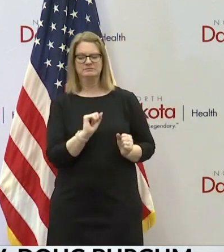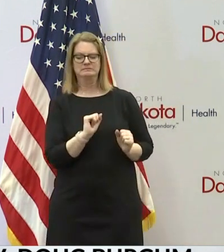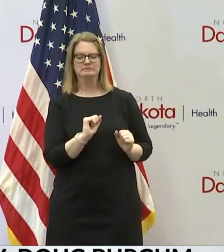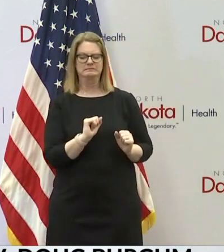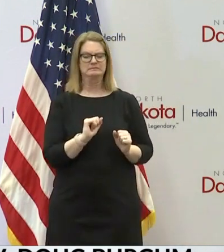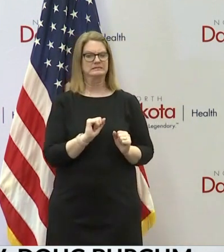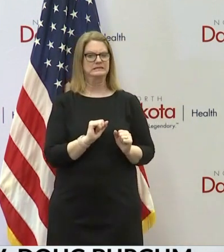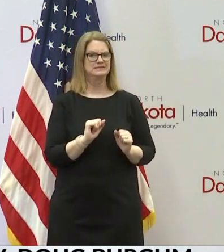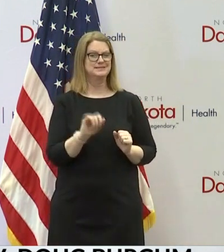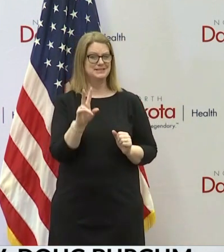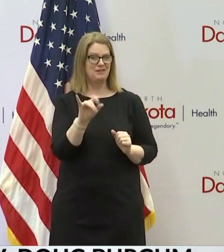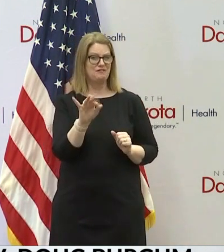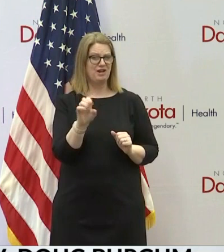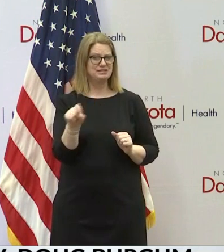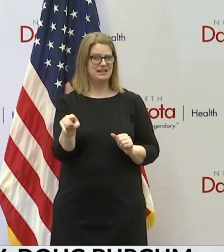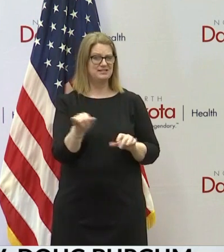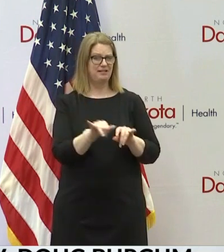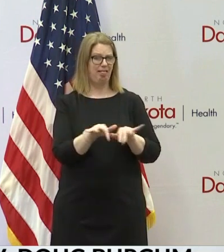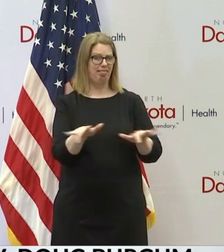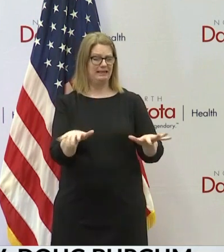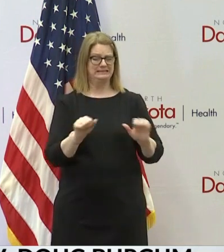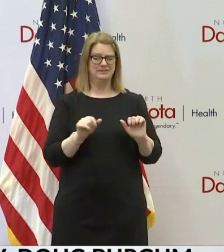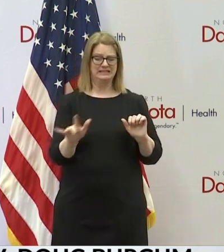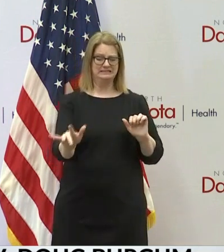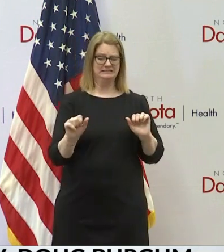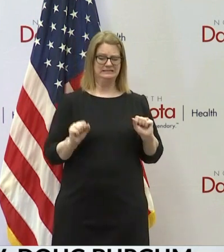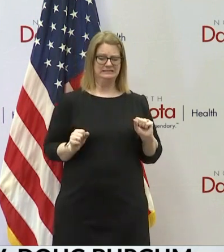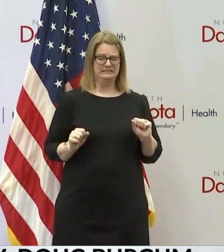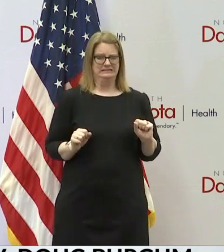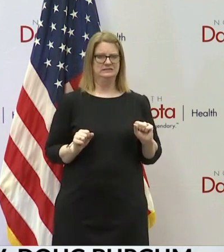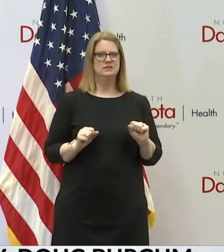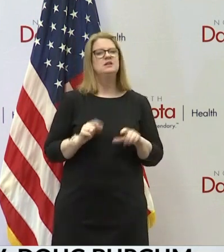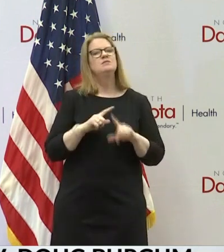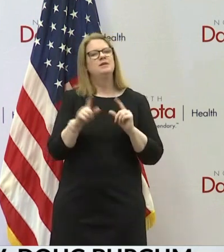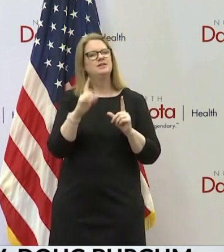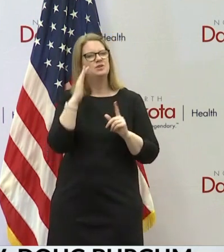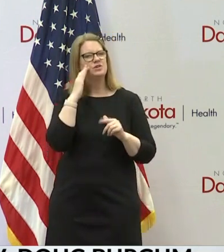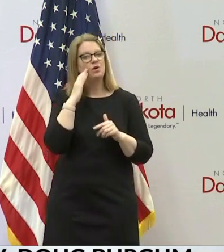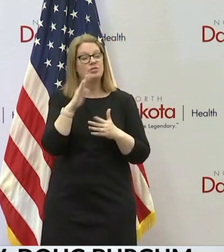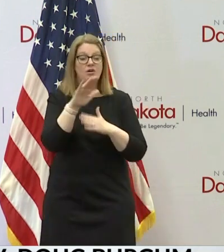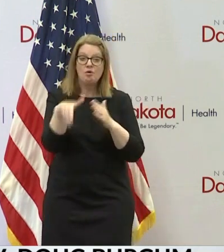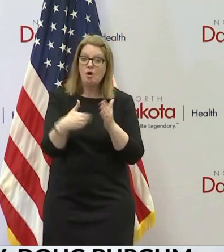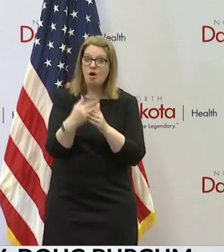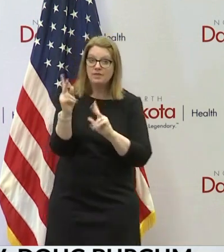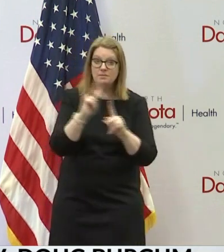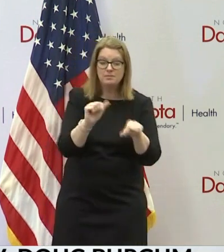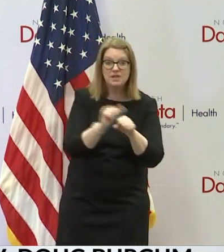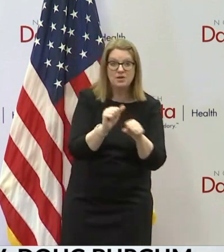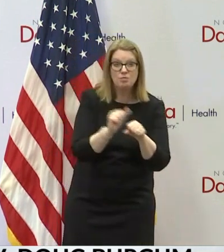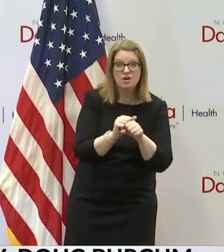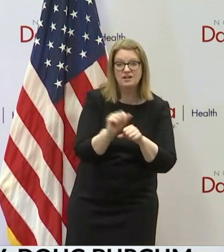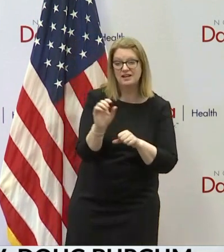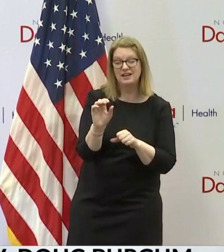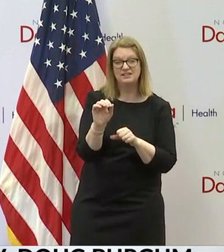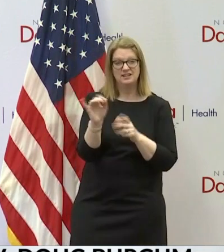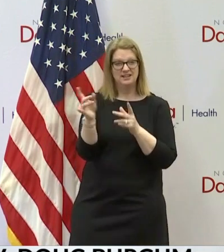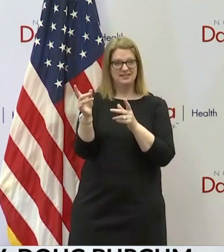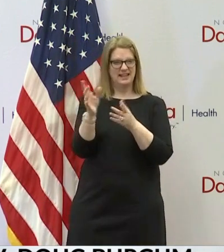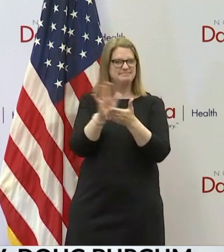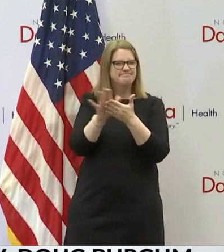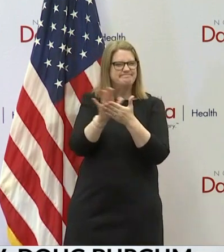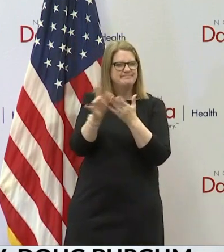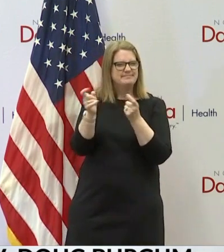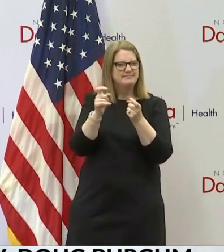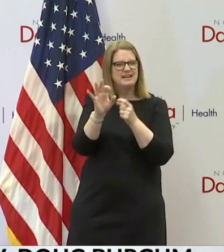could be spreading the virus. And so again, we know that the great work that's being done by all the people that work in facility management is